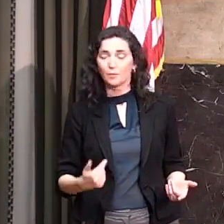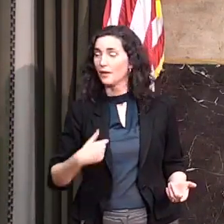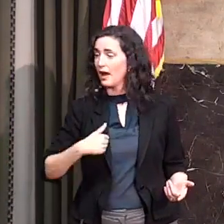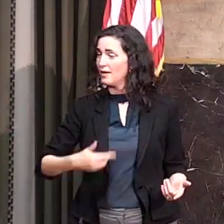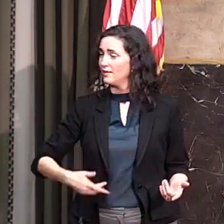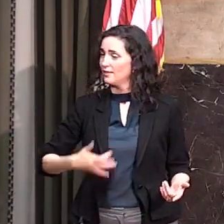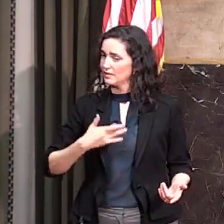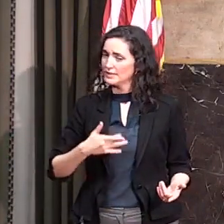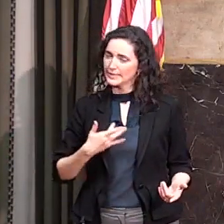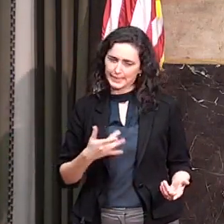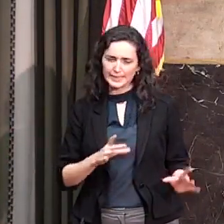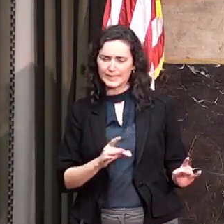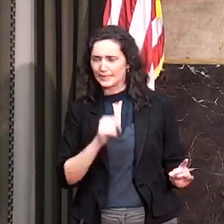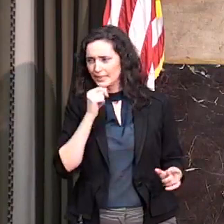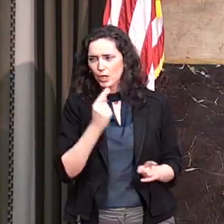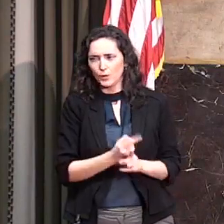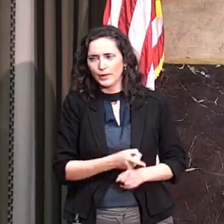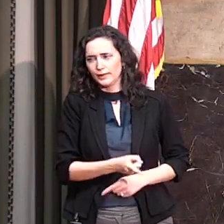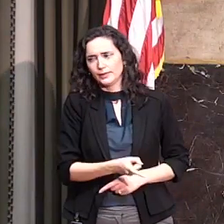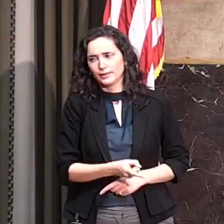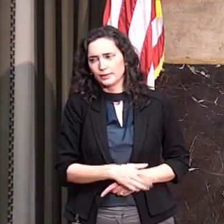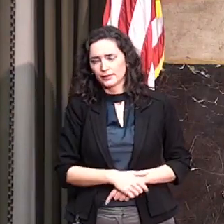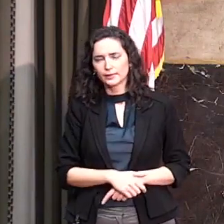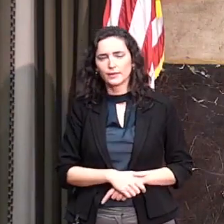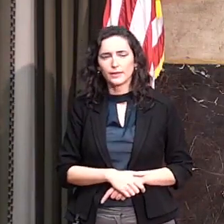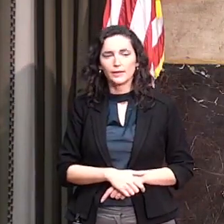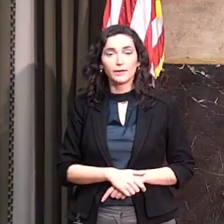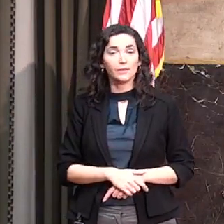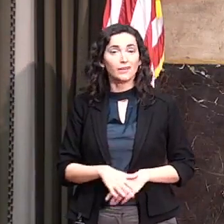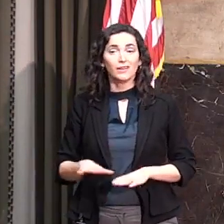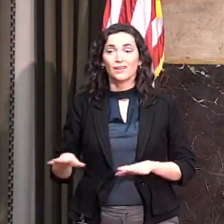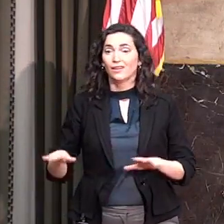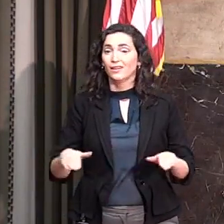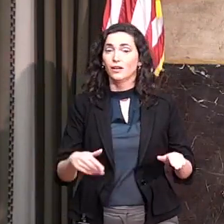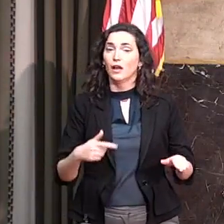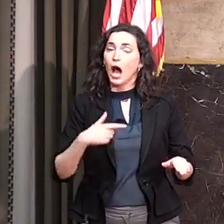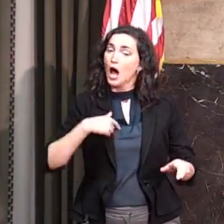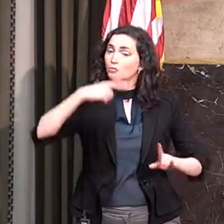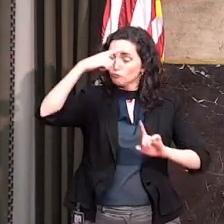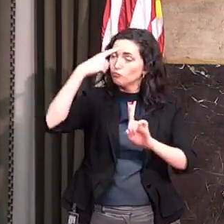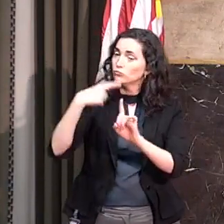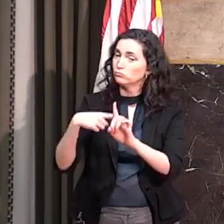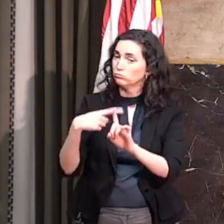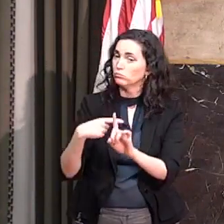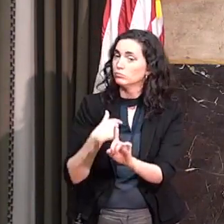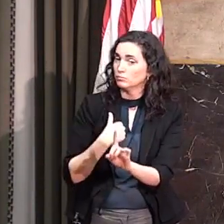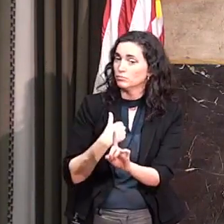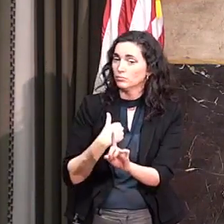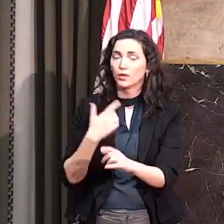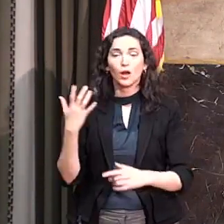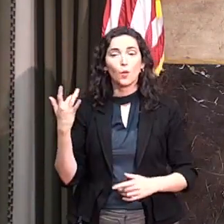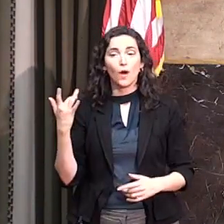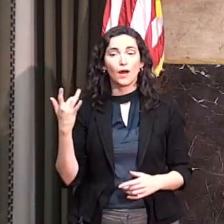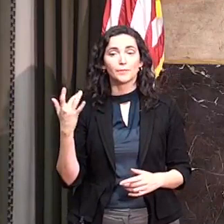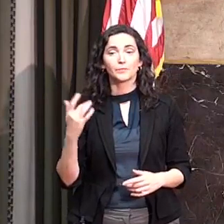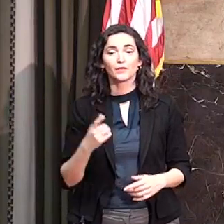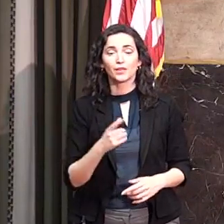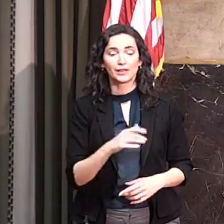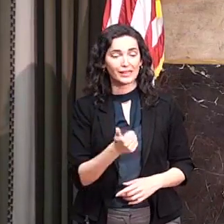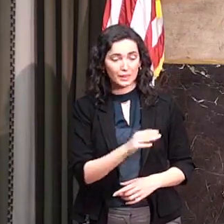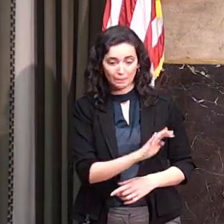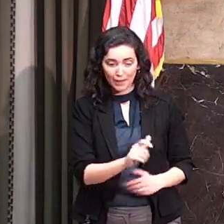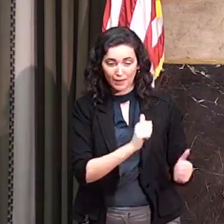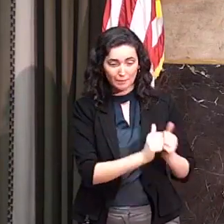it is problematic, and you know I'm hopeful because none of these bills had